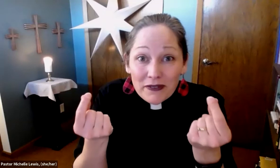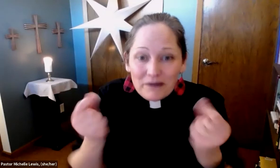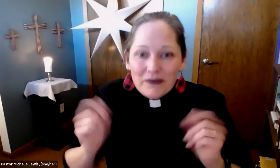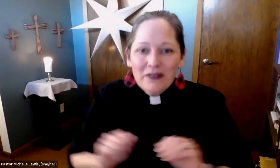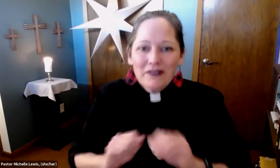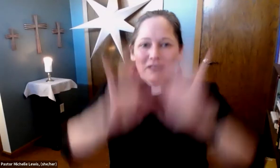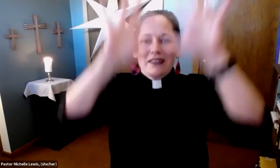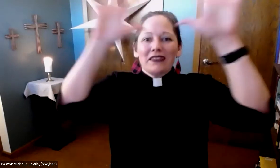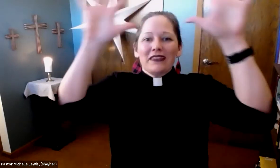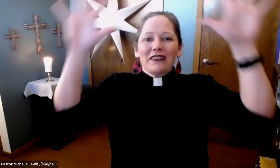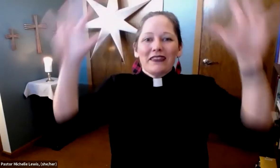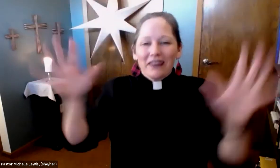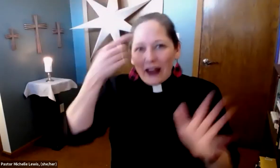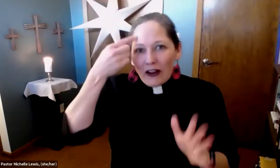shines brightly on your path.